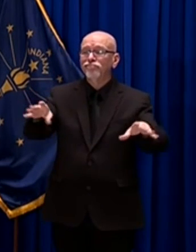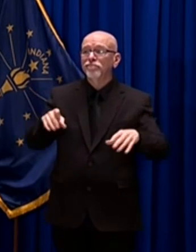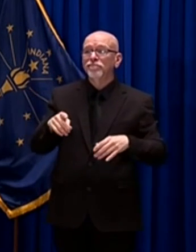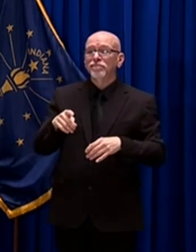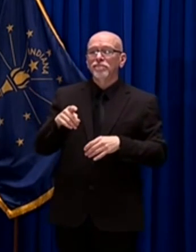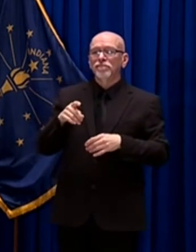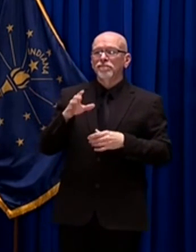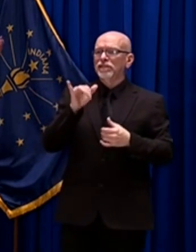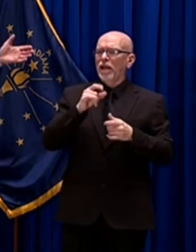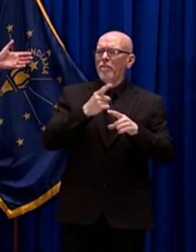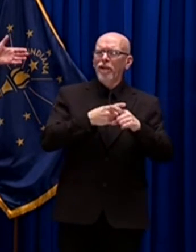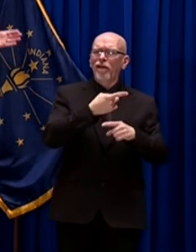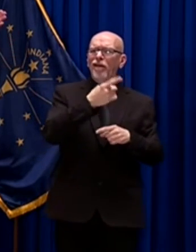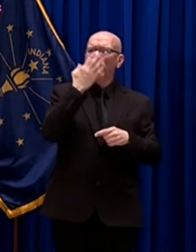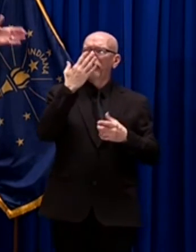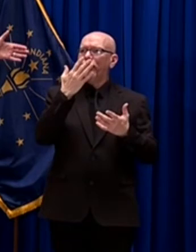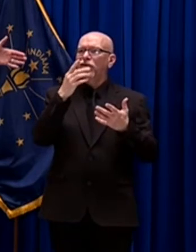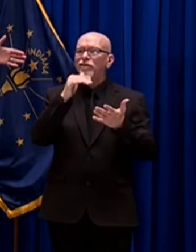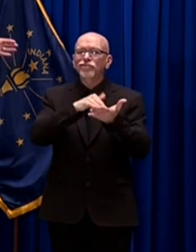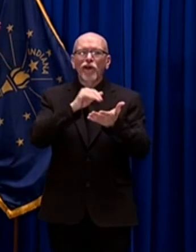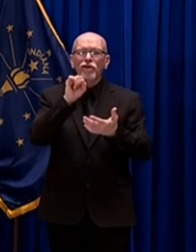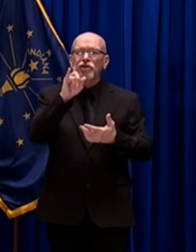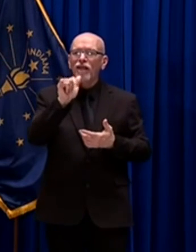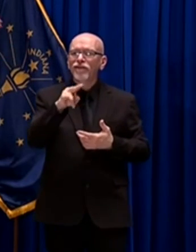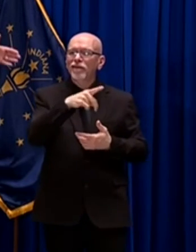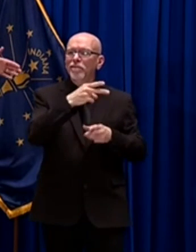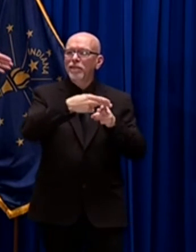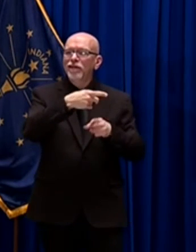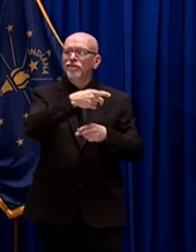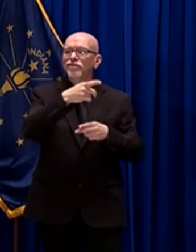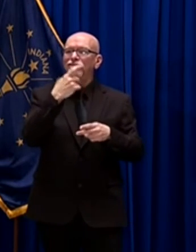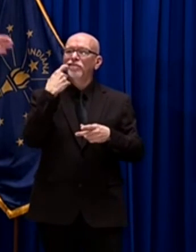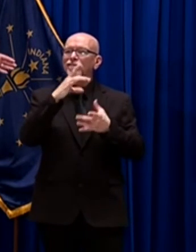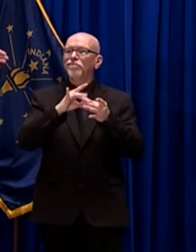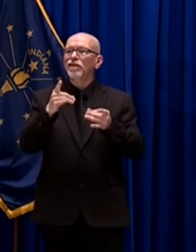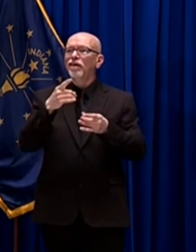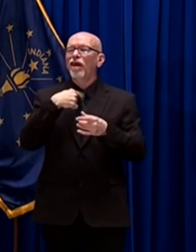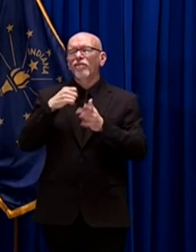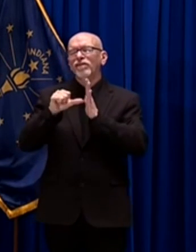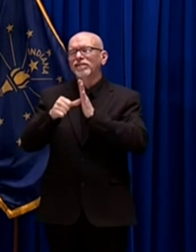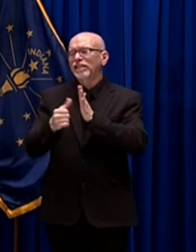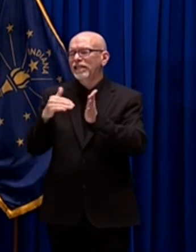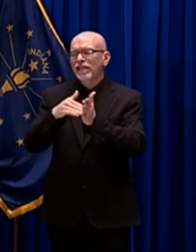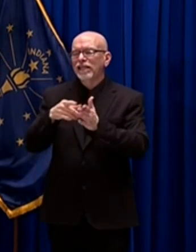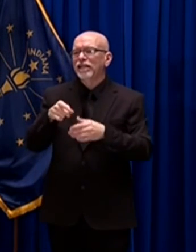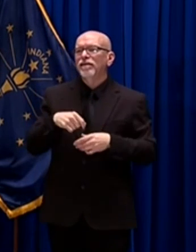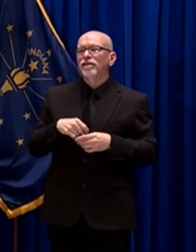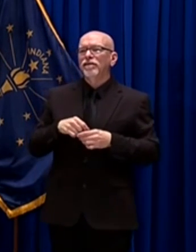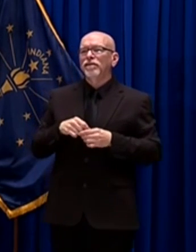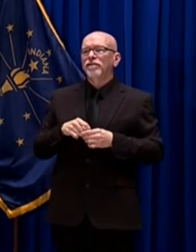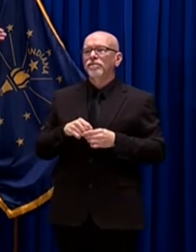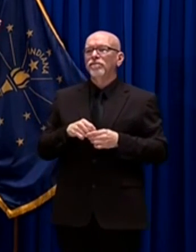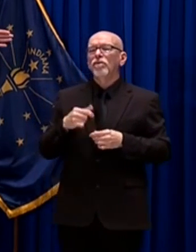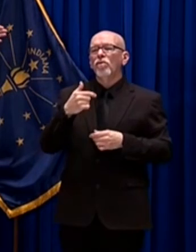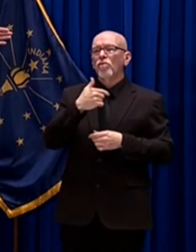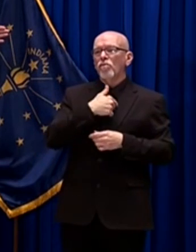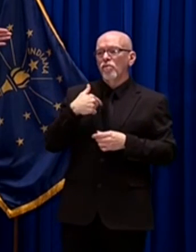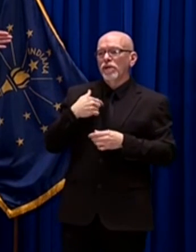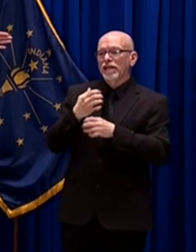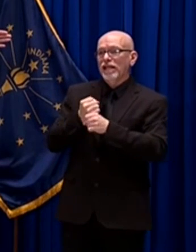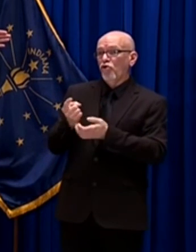on top of and alongside of, Dr. Sullivan mentioned it in passing, and it should be underscored again. We